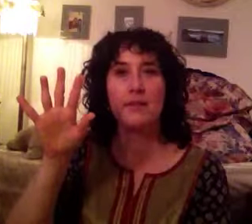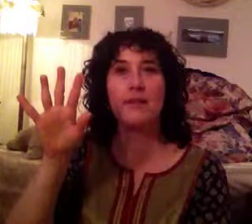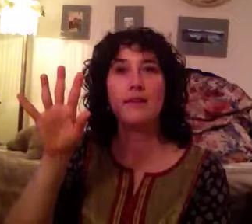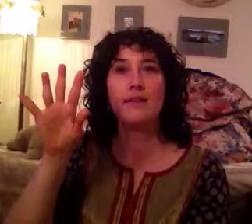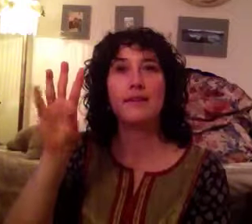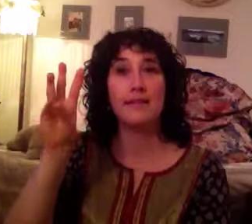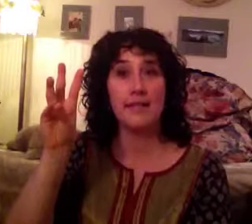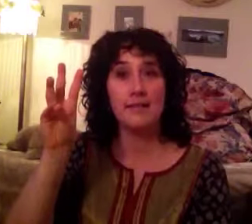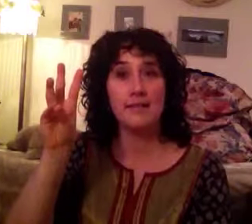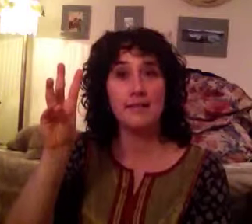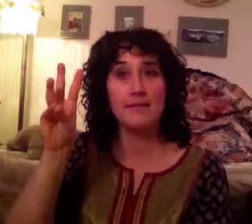6,